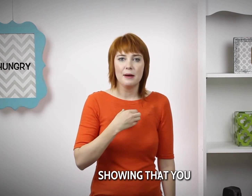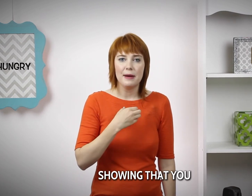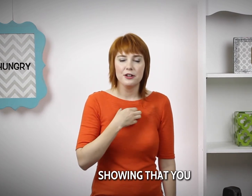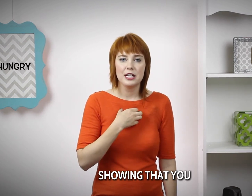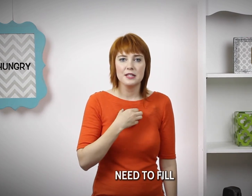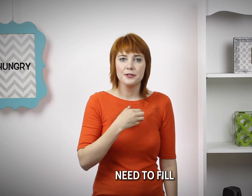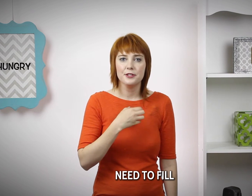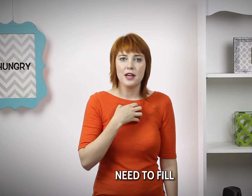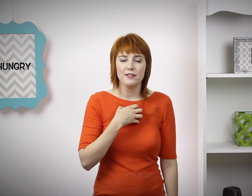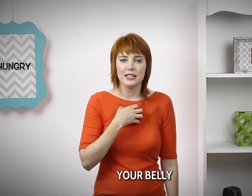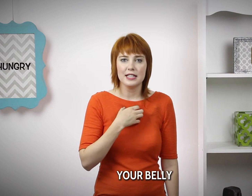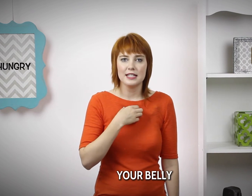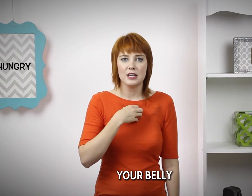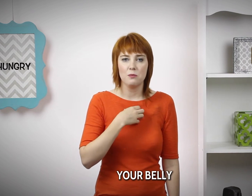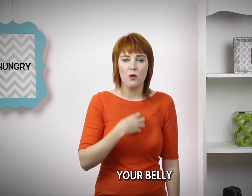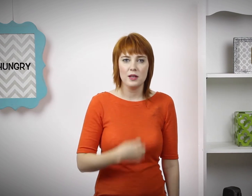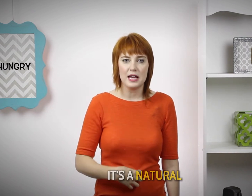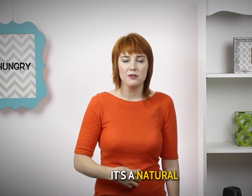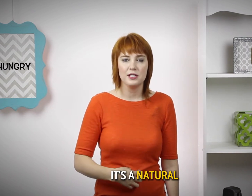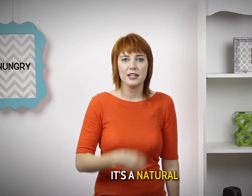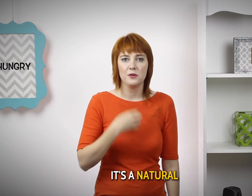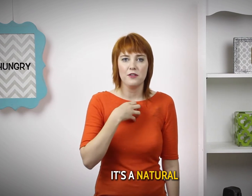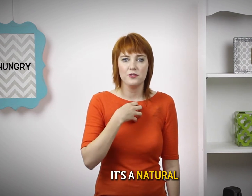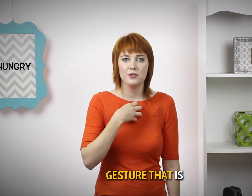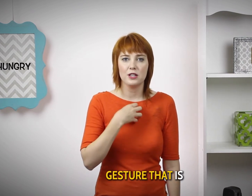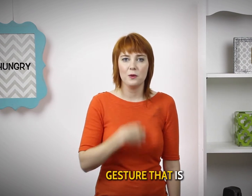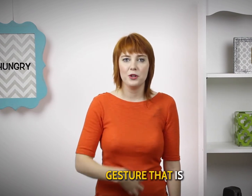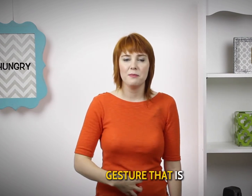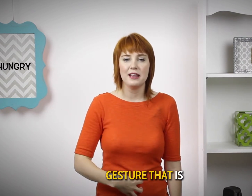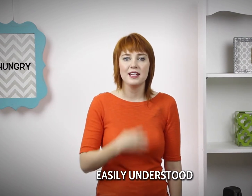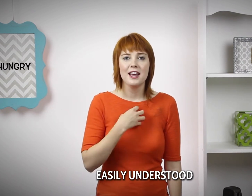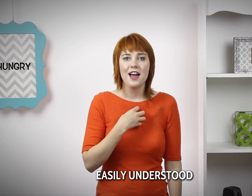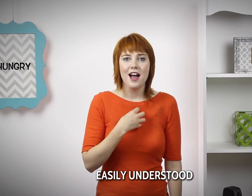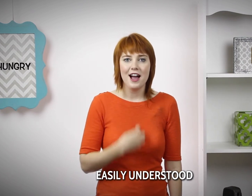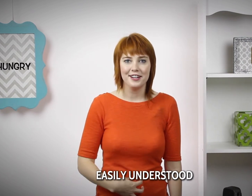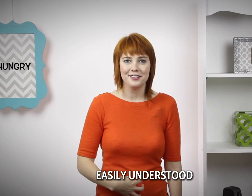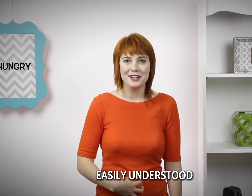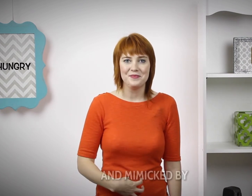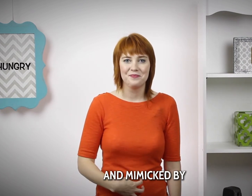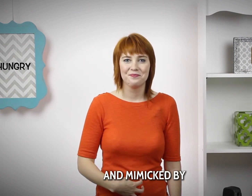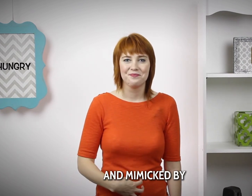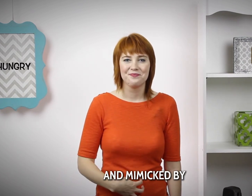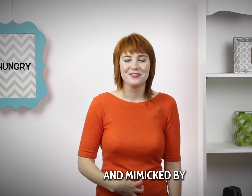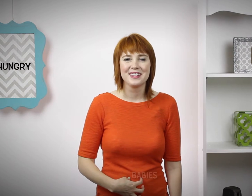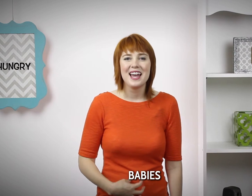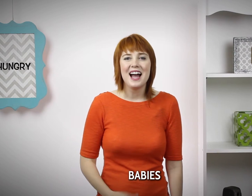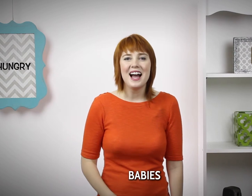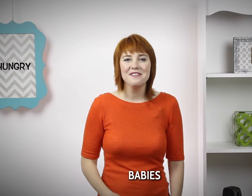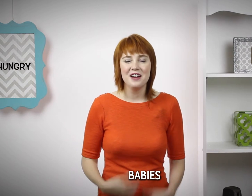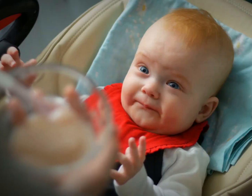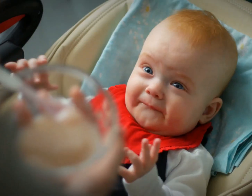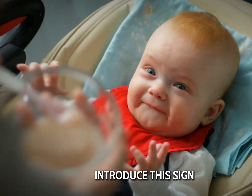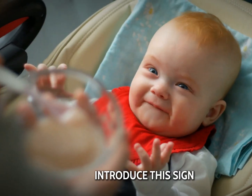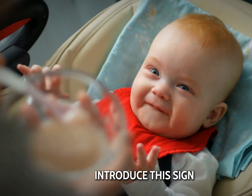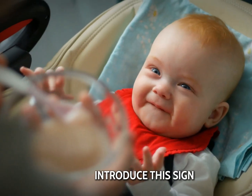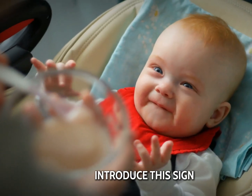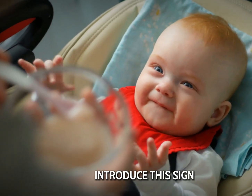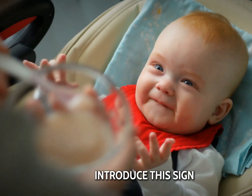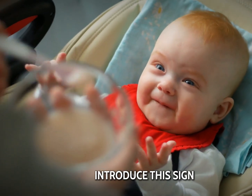that you need to fill your belly. It's a natural gesture that is easily understood and mimicked by babies. Introduce this sign